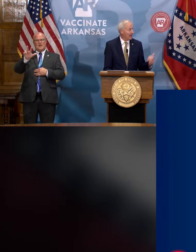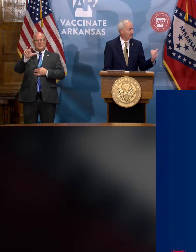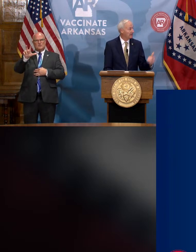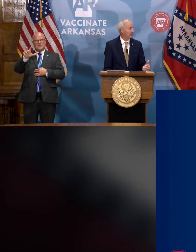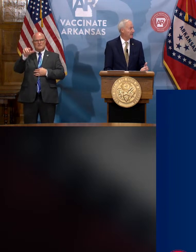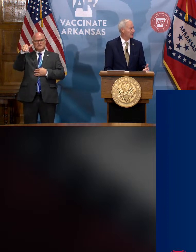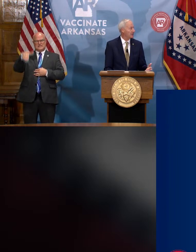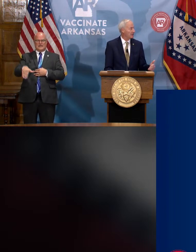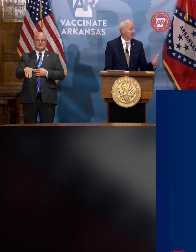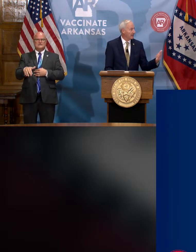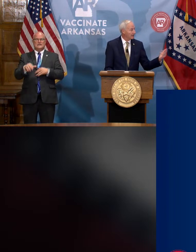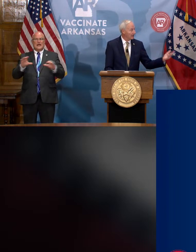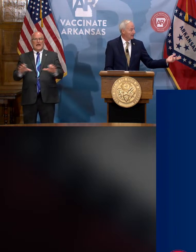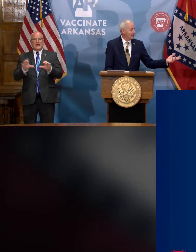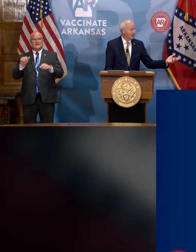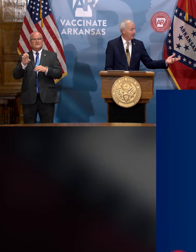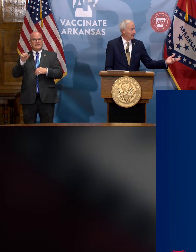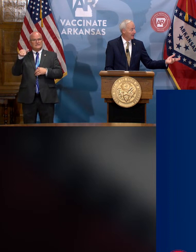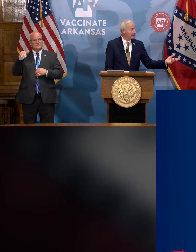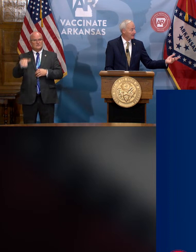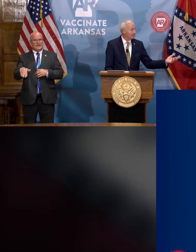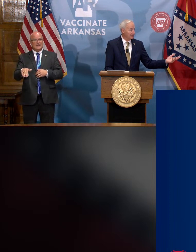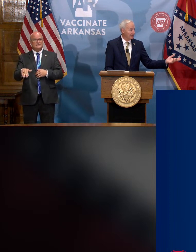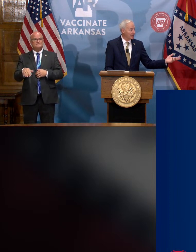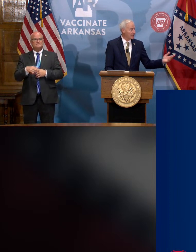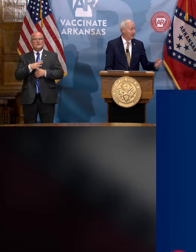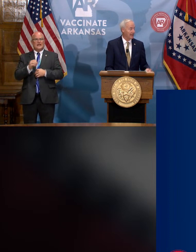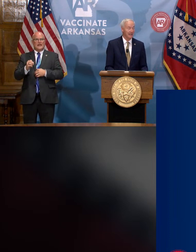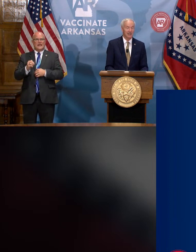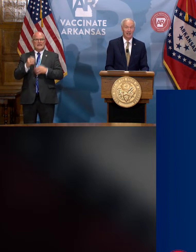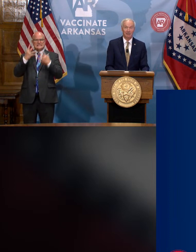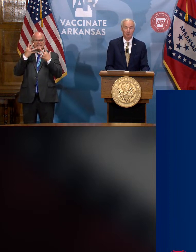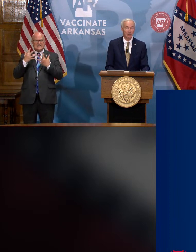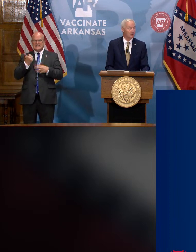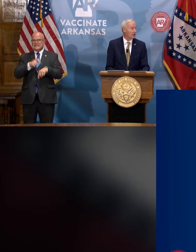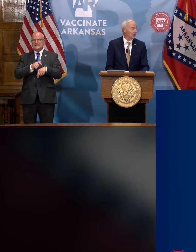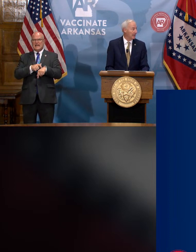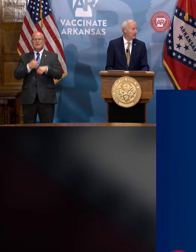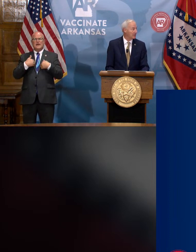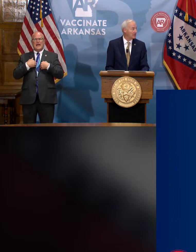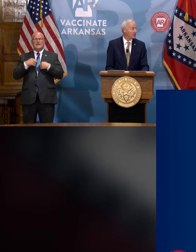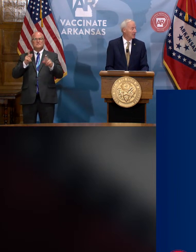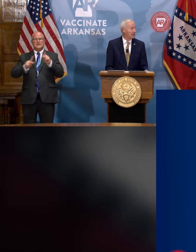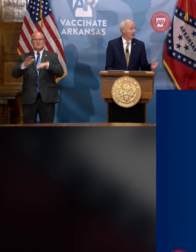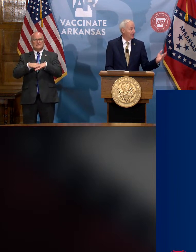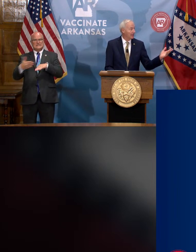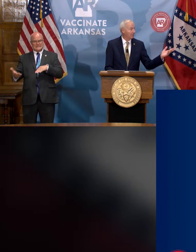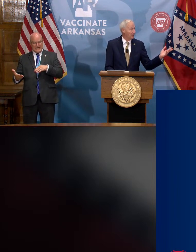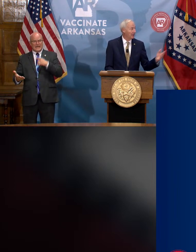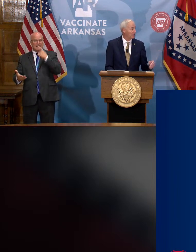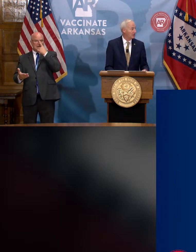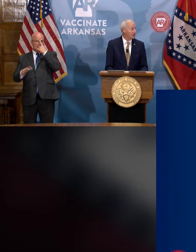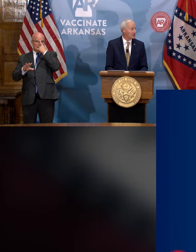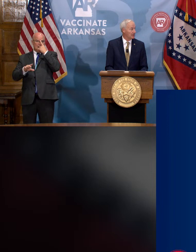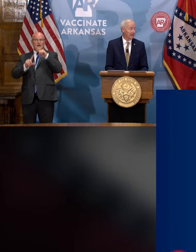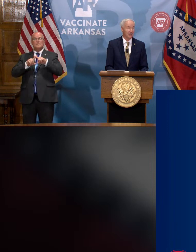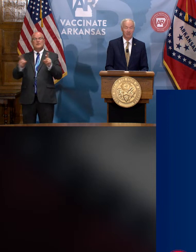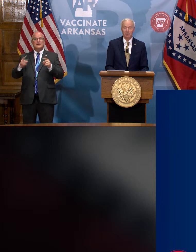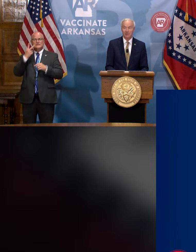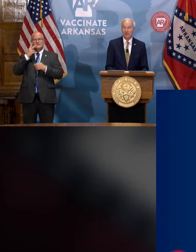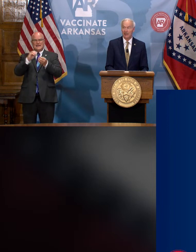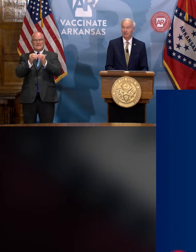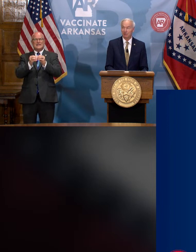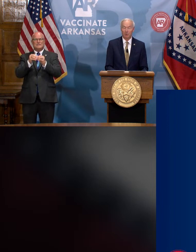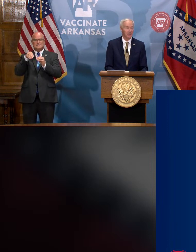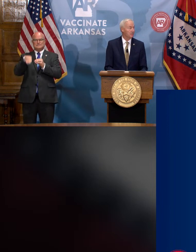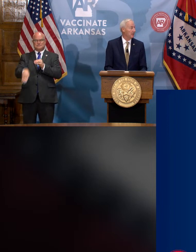300. Active cases are down. Very sad anytime that we lose our Kansans, but as you can see, that